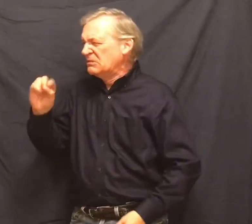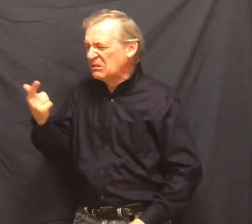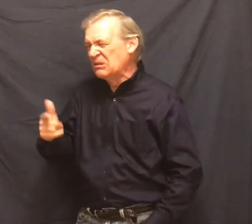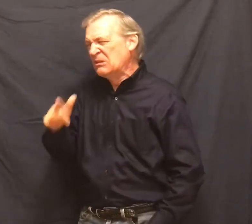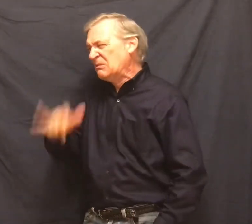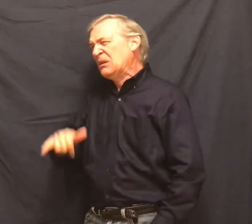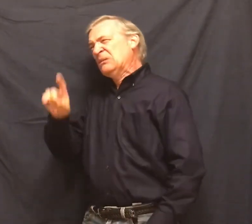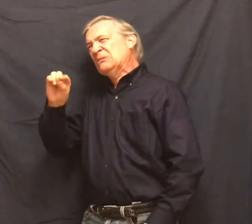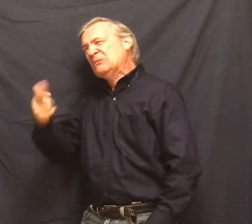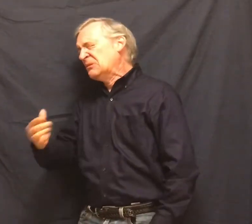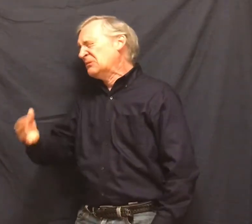out.